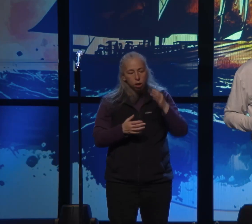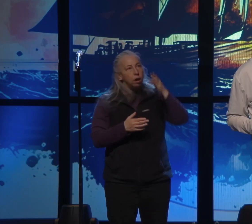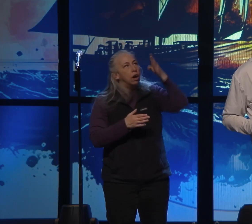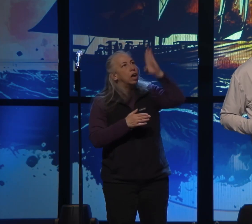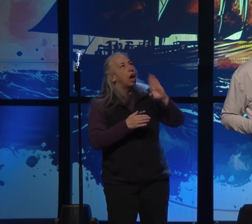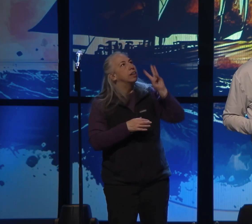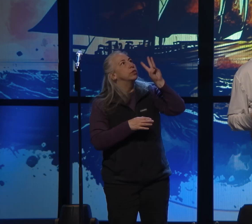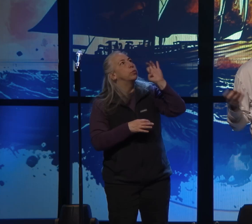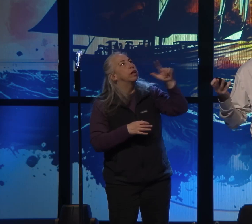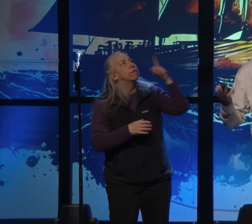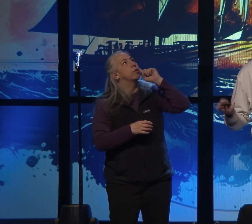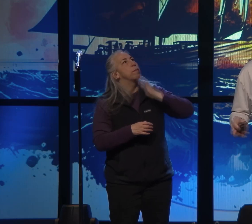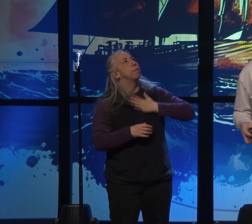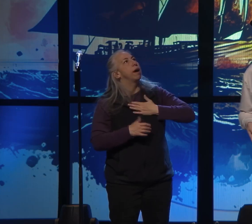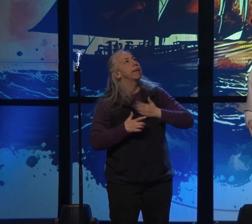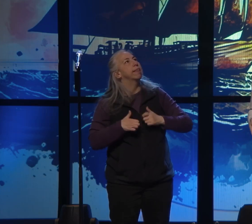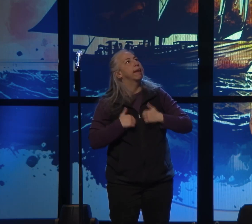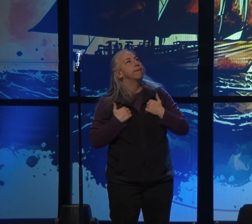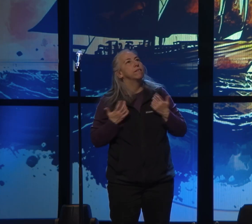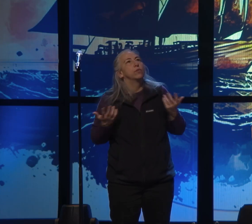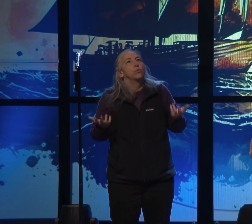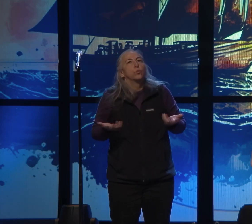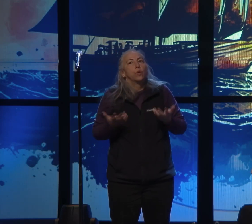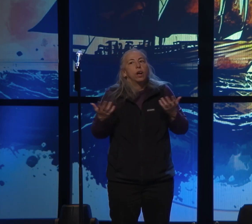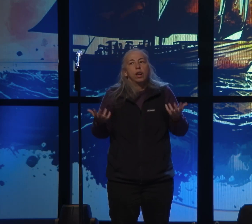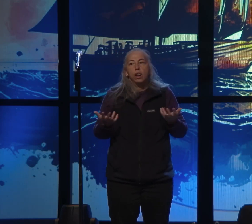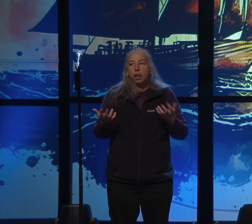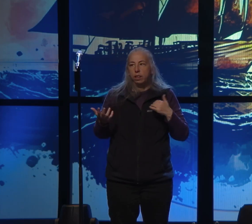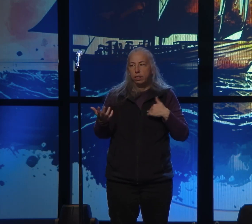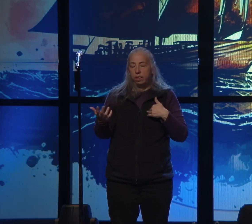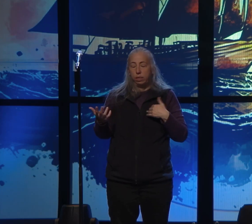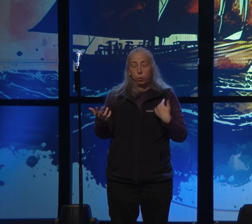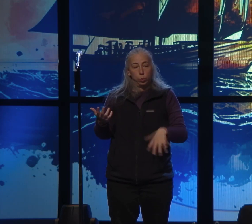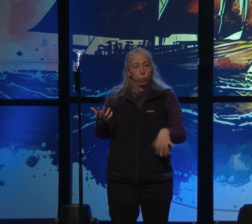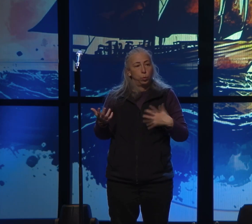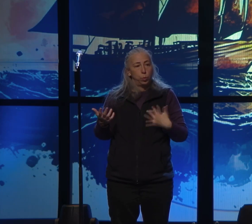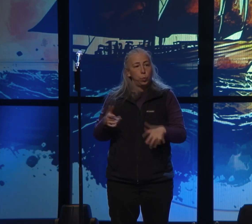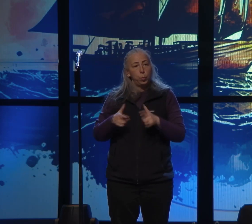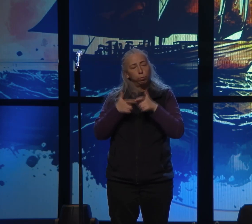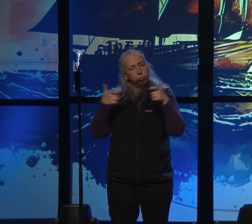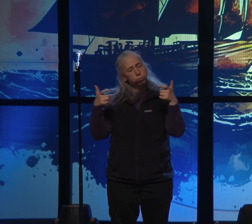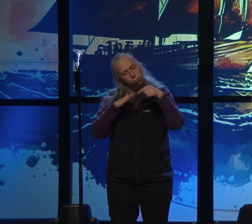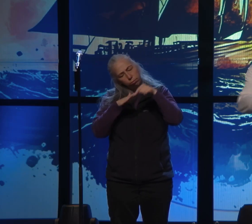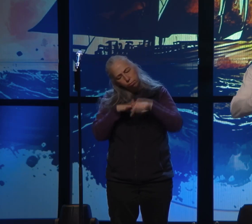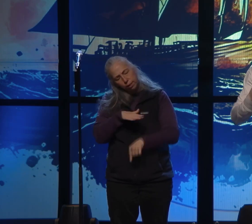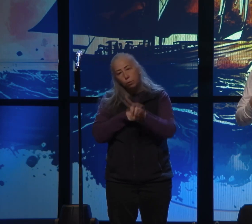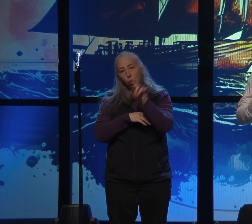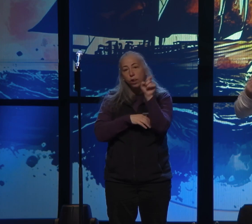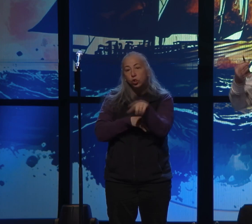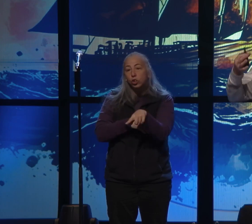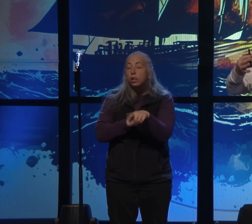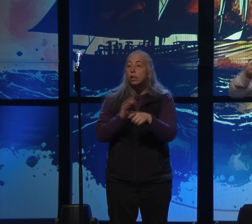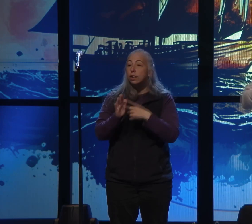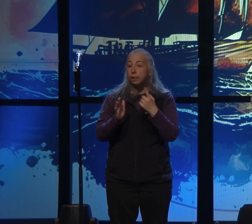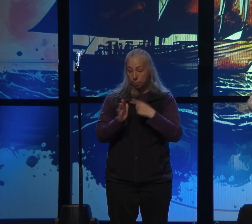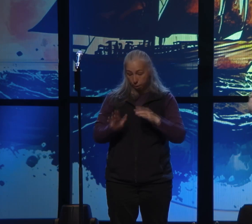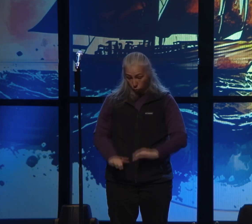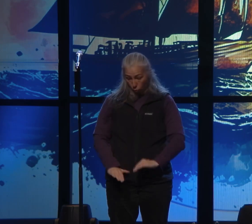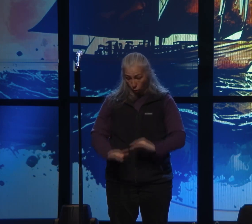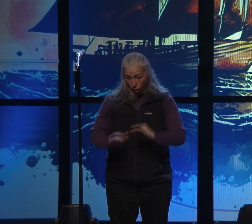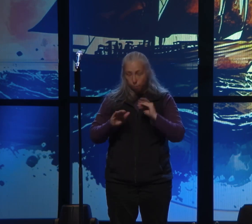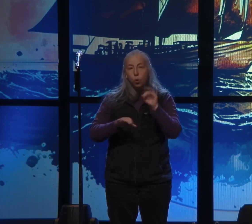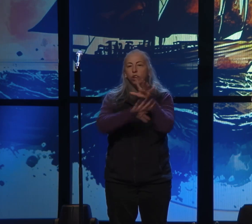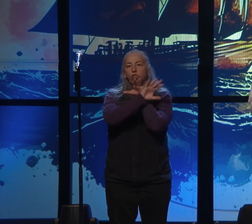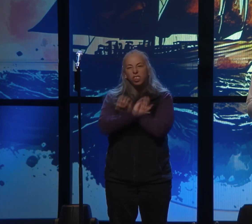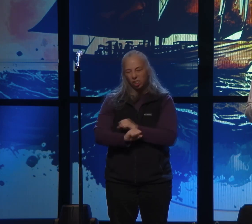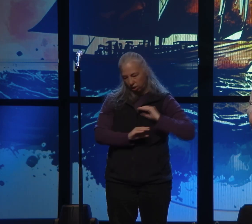Anybody ever ask that question? What's God's will for my life? It's a big question. And sometimes we grow up or we think about or we've inherited a tradition that's